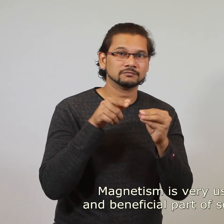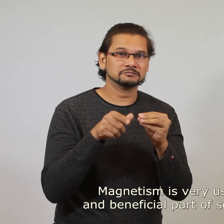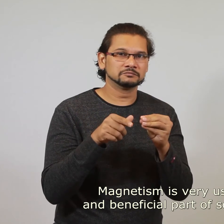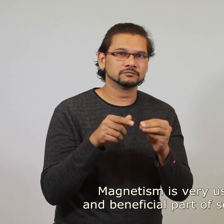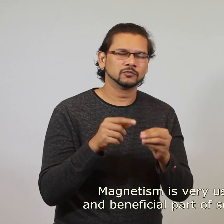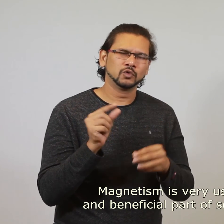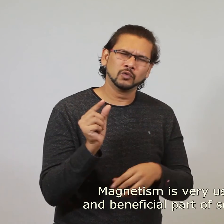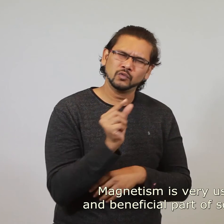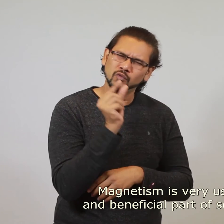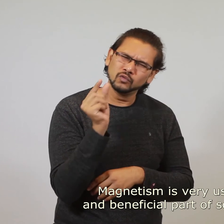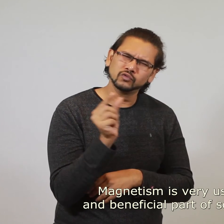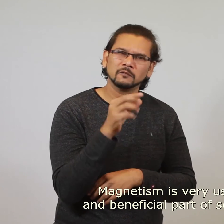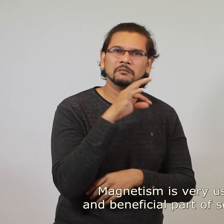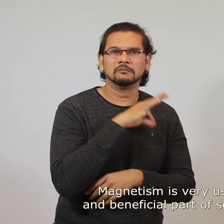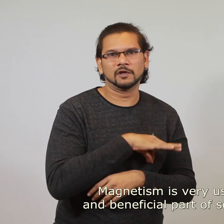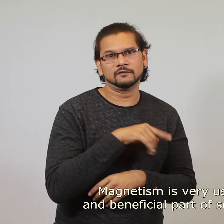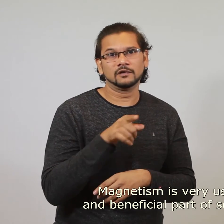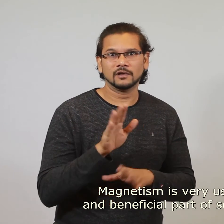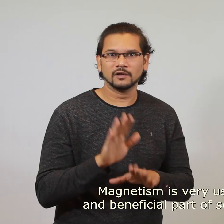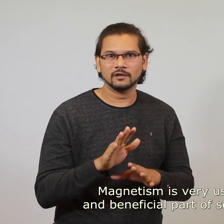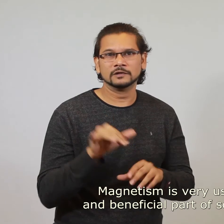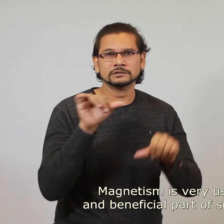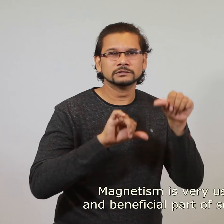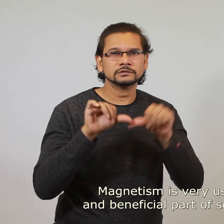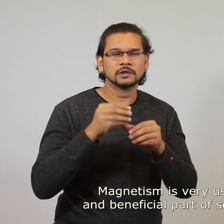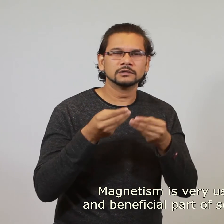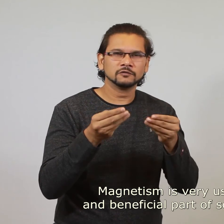Magnetism is very useful and beneficial part of science.